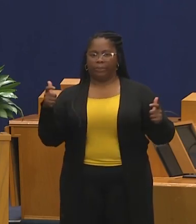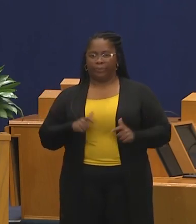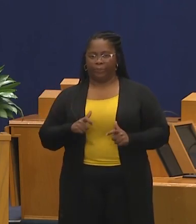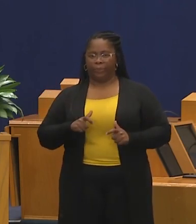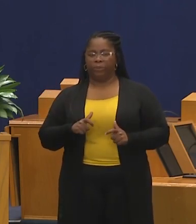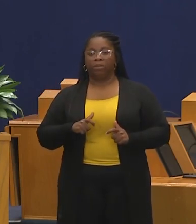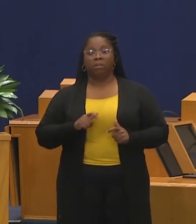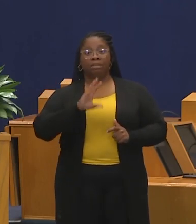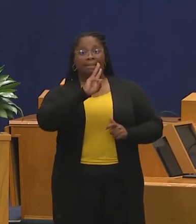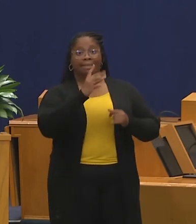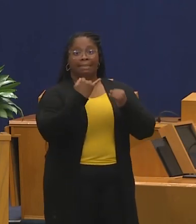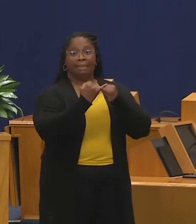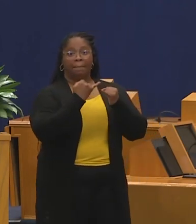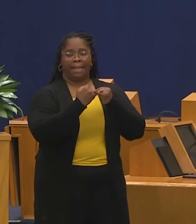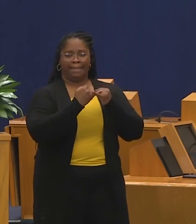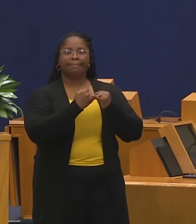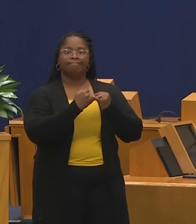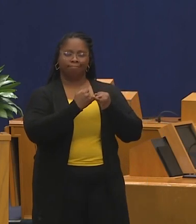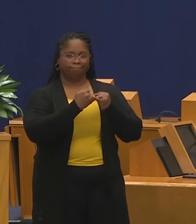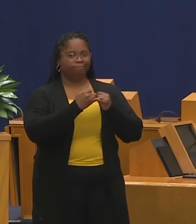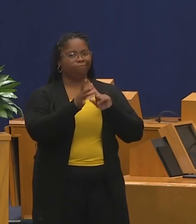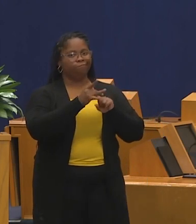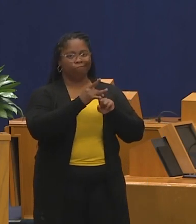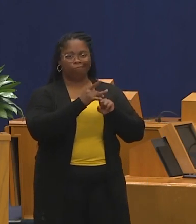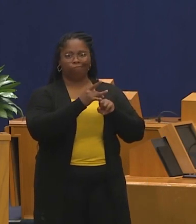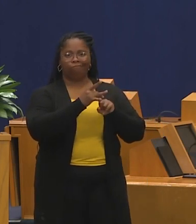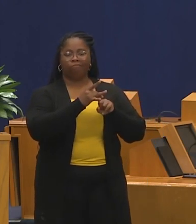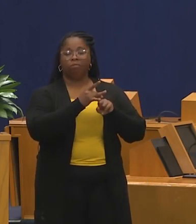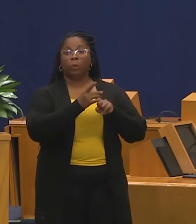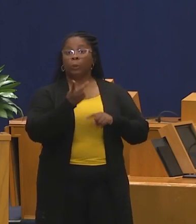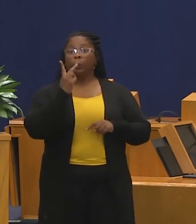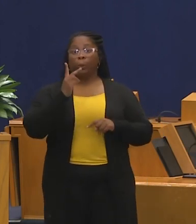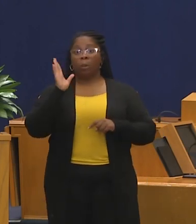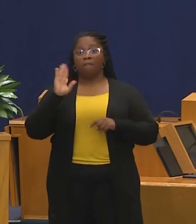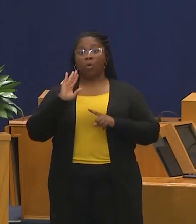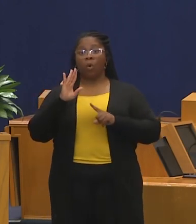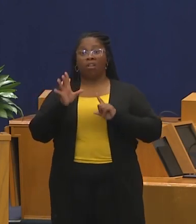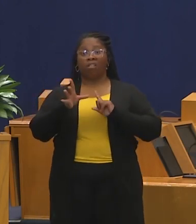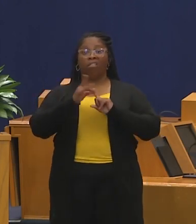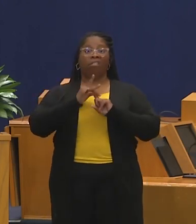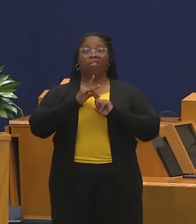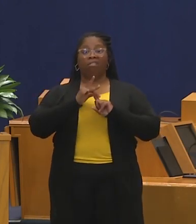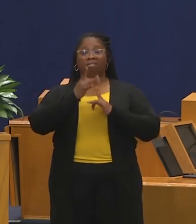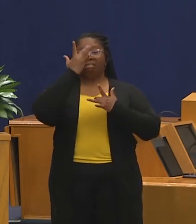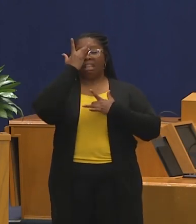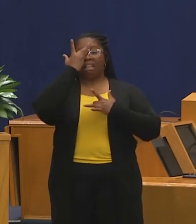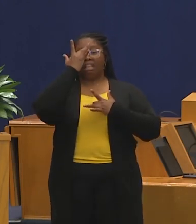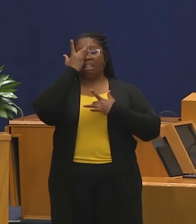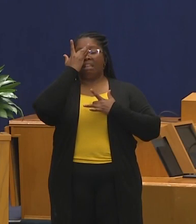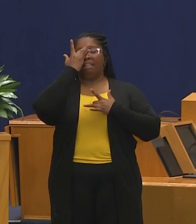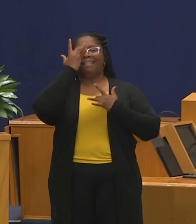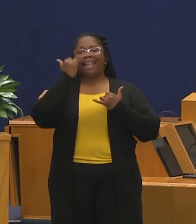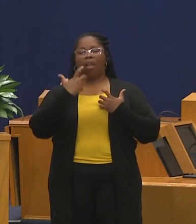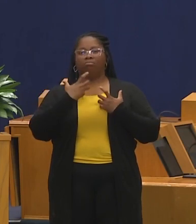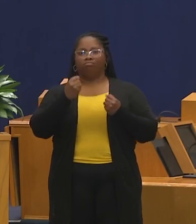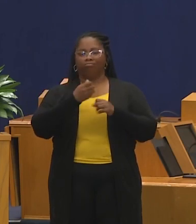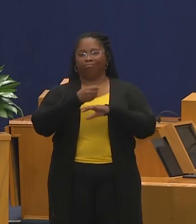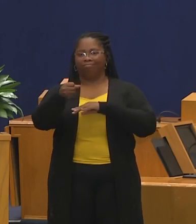tested positive. We have 2 that were tested positive early. They have since recovered. They're back to general population. 18 in